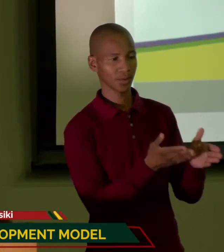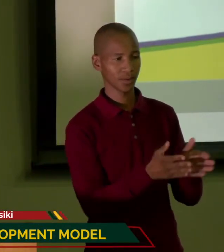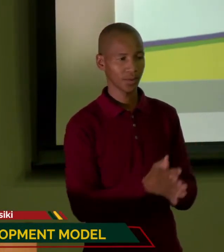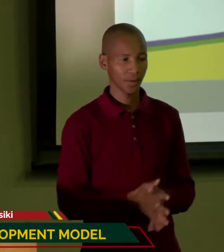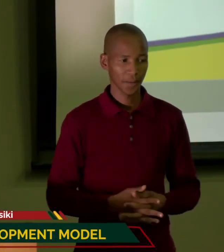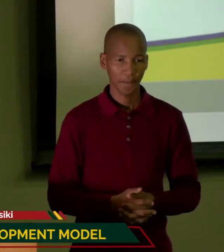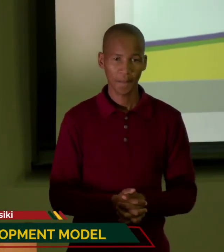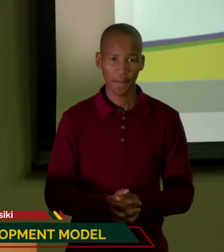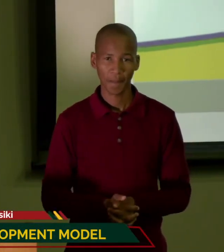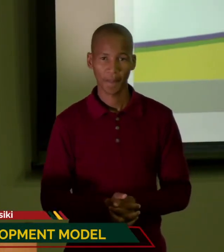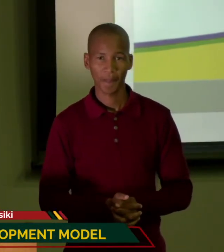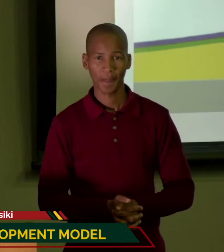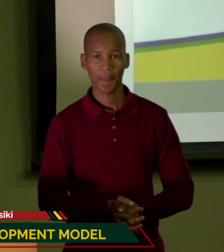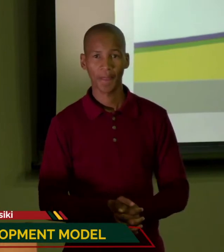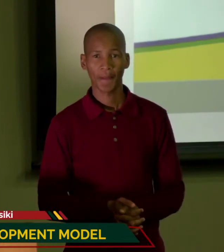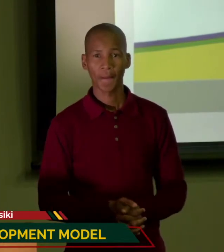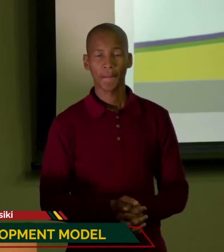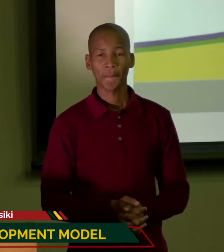lonto